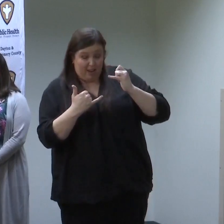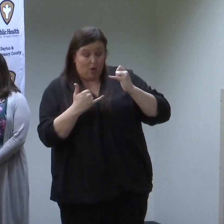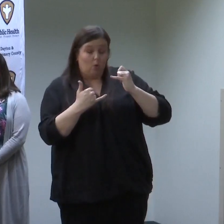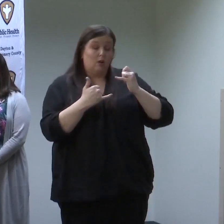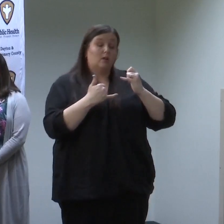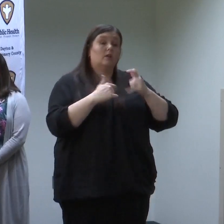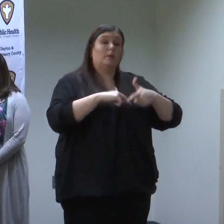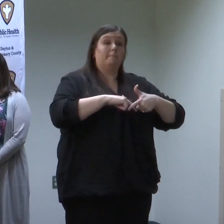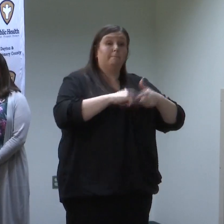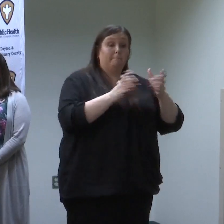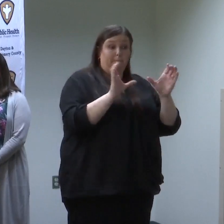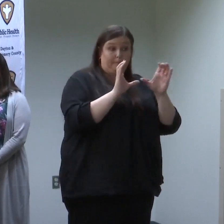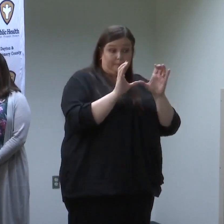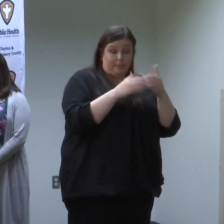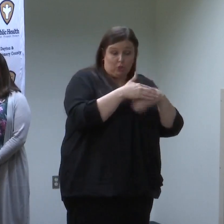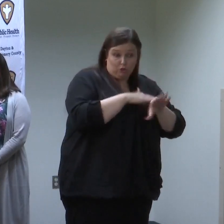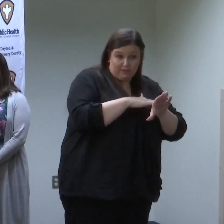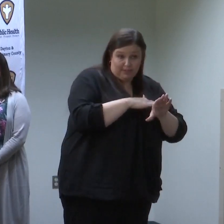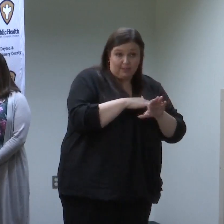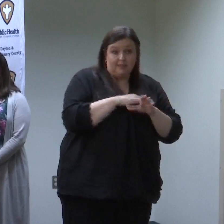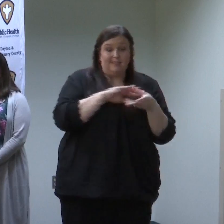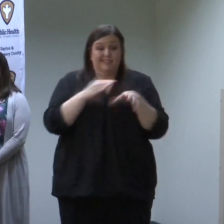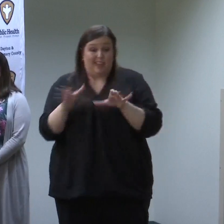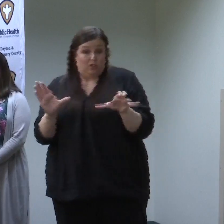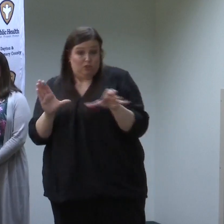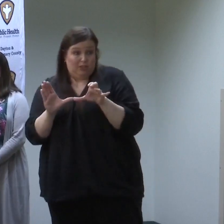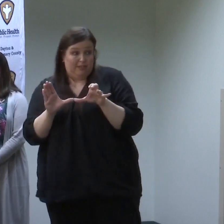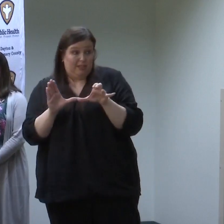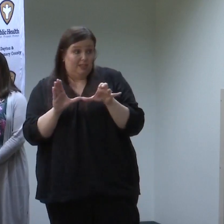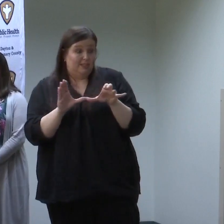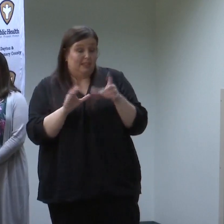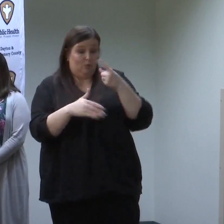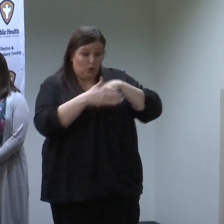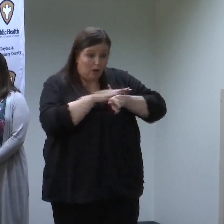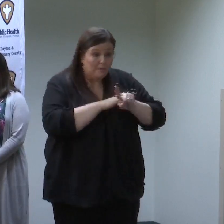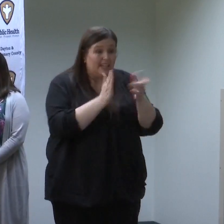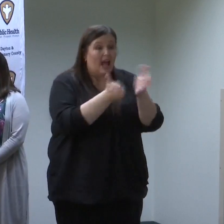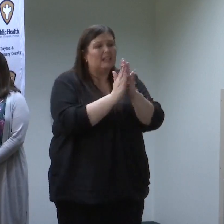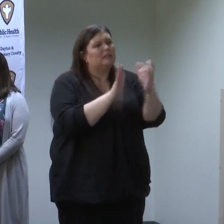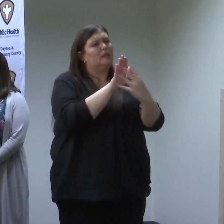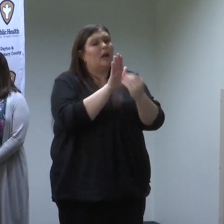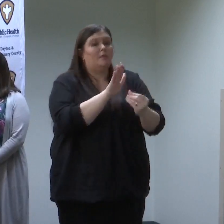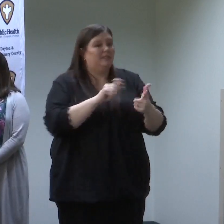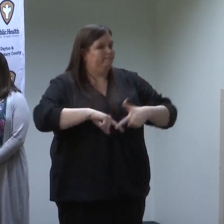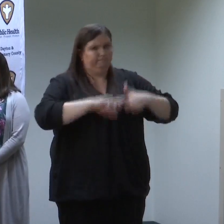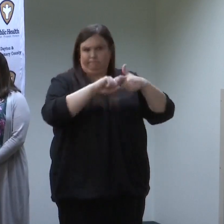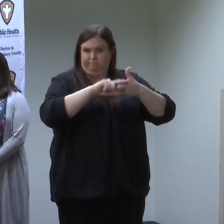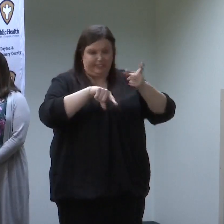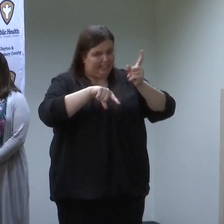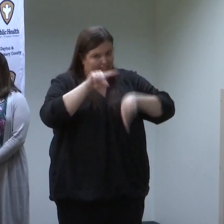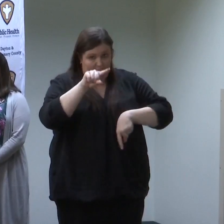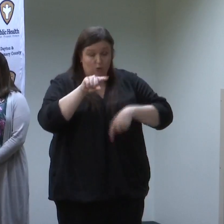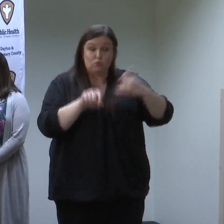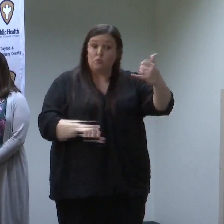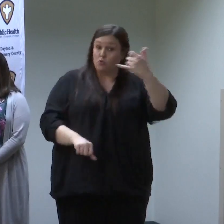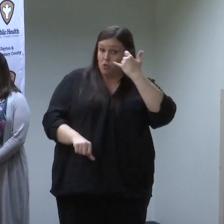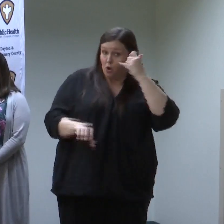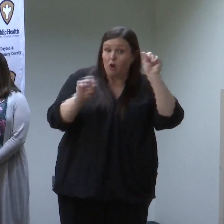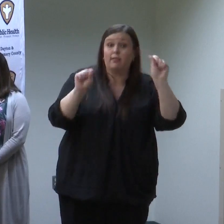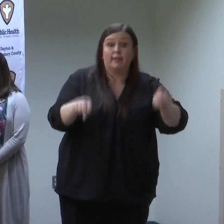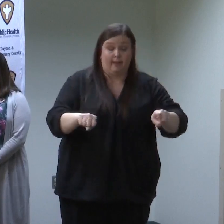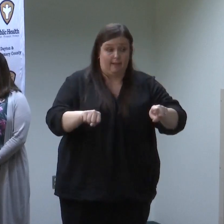birth and death records in-person service requests. So we can do that by telephone, and or citizens